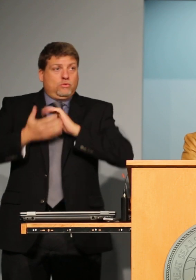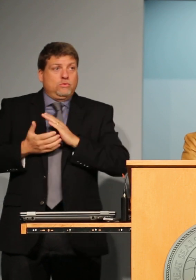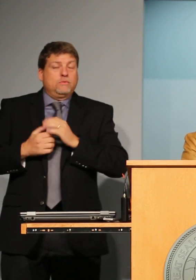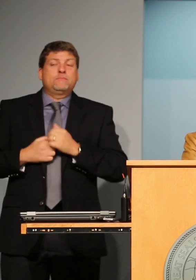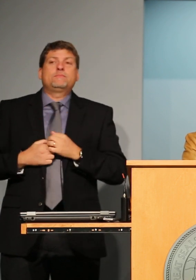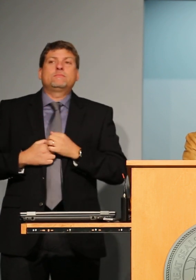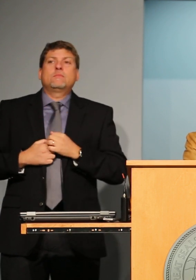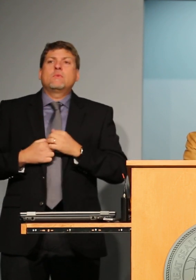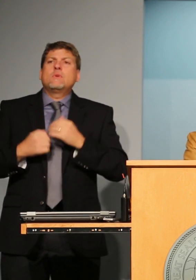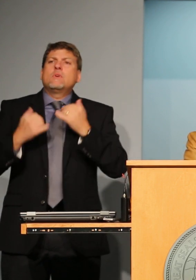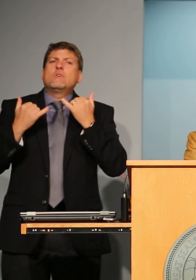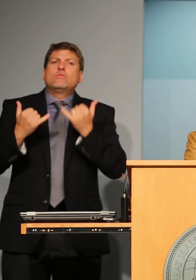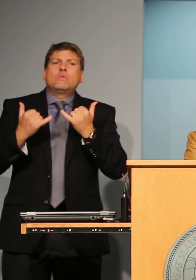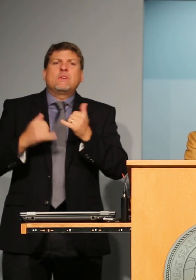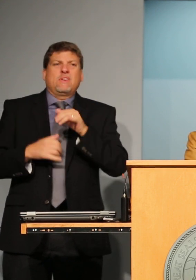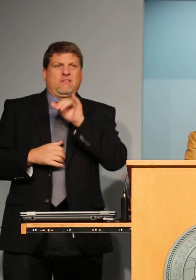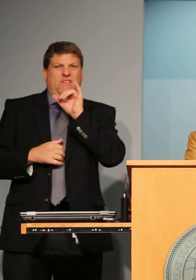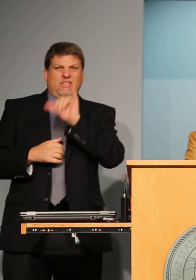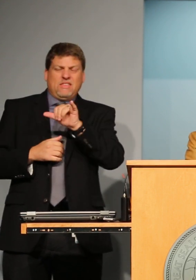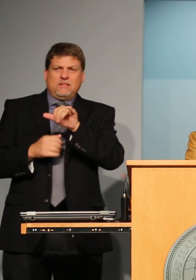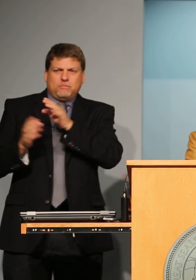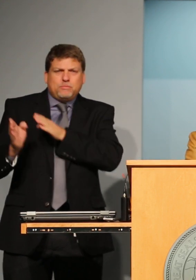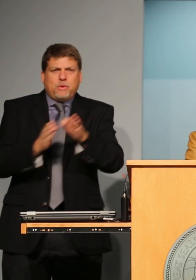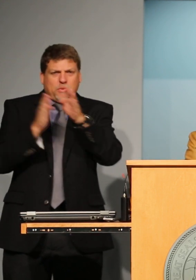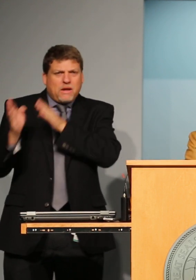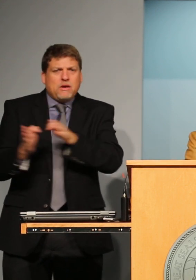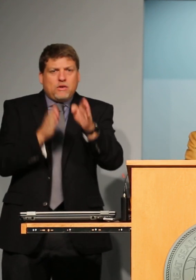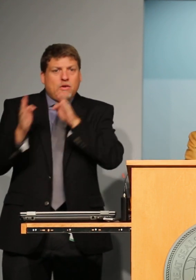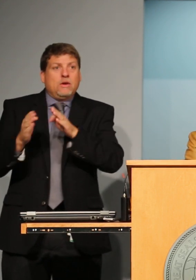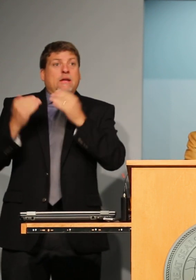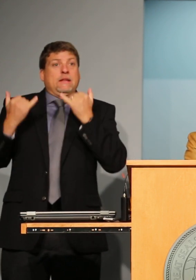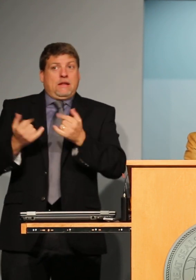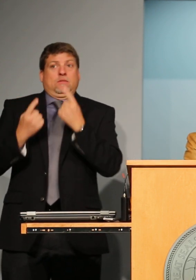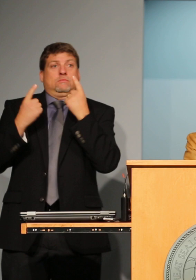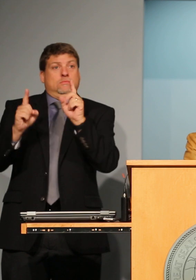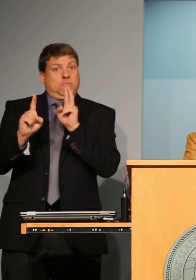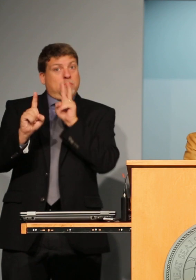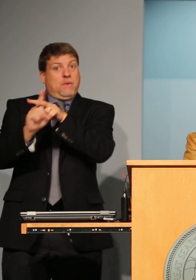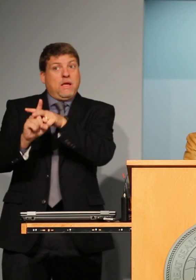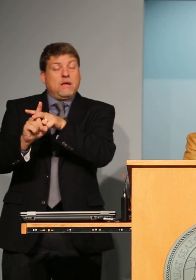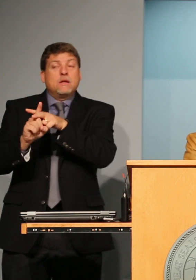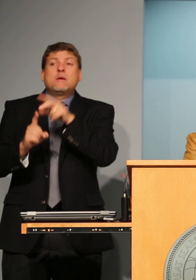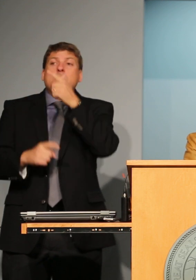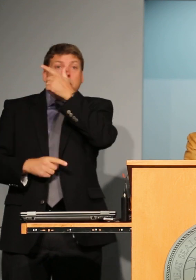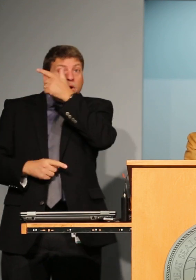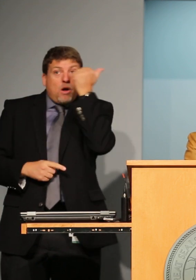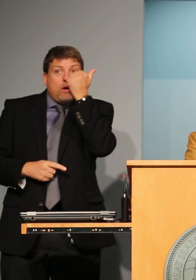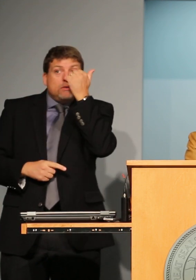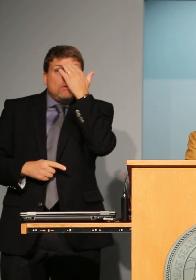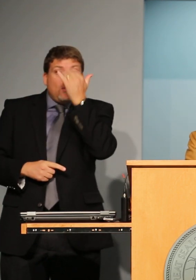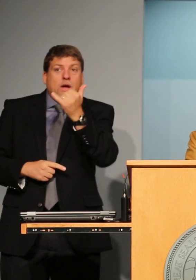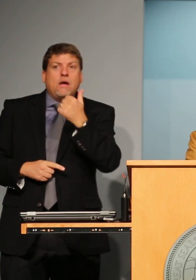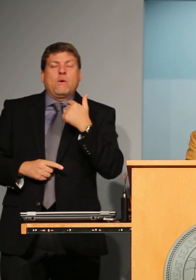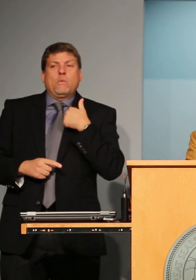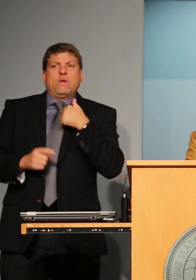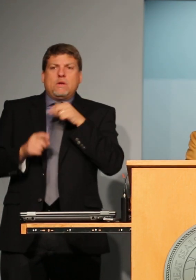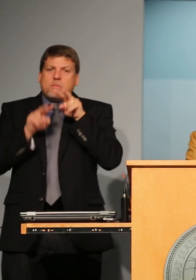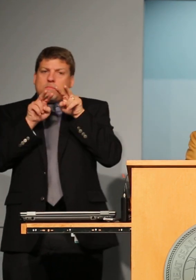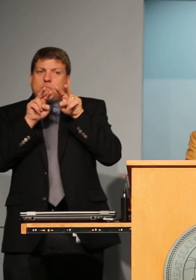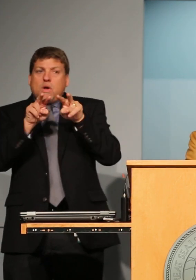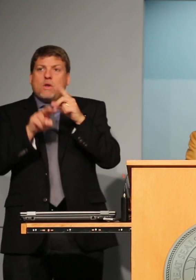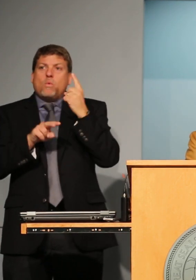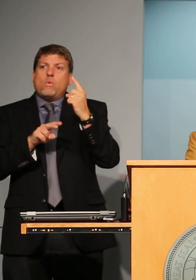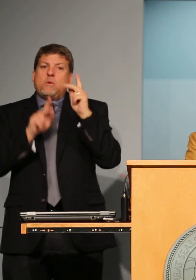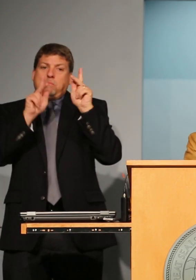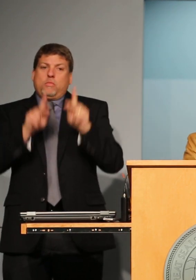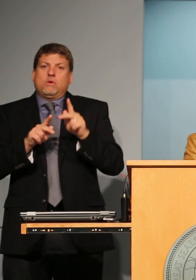Today, this intensive preparation is being put to use as we closely monitor a traveler from